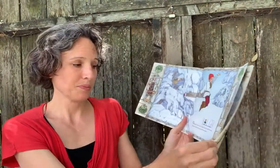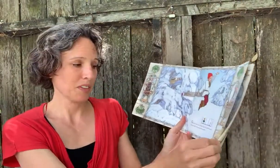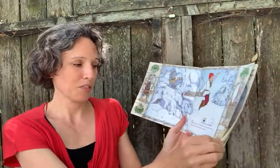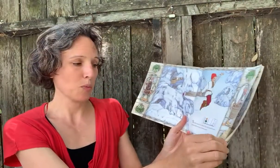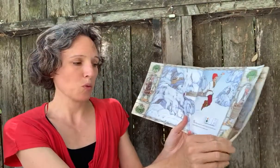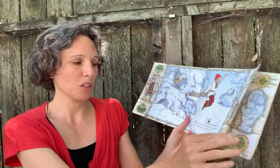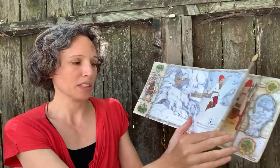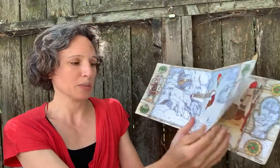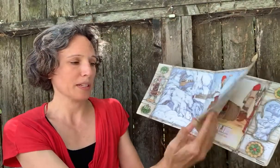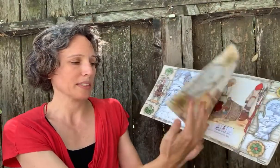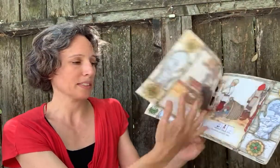From wool as white as snow.